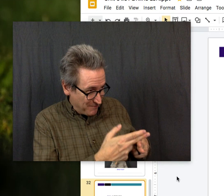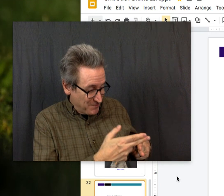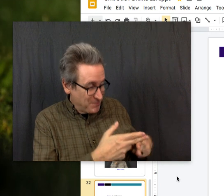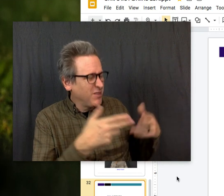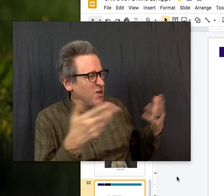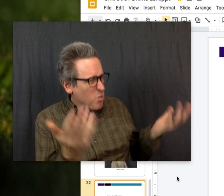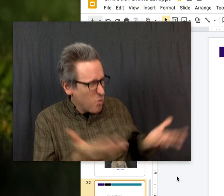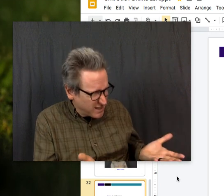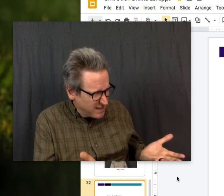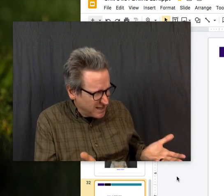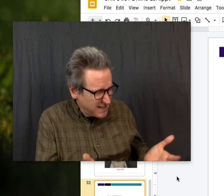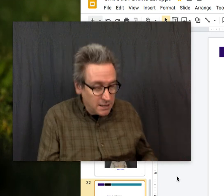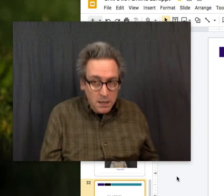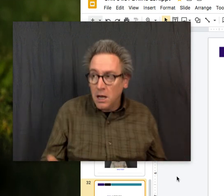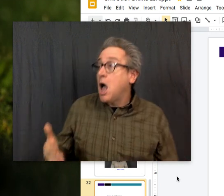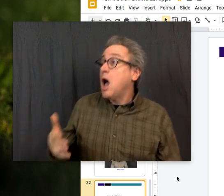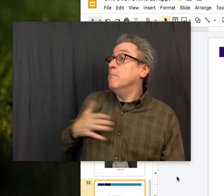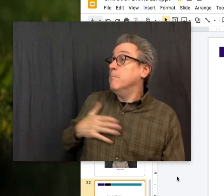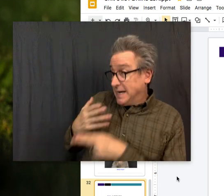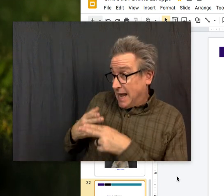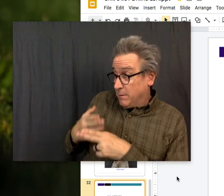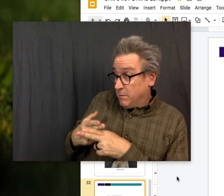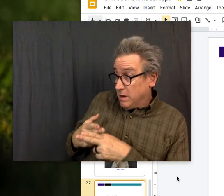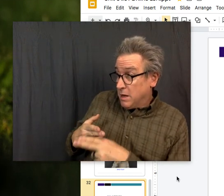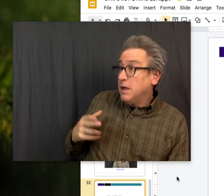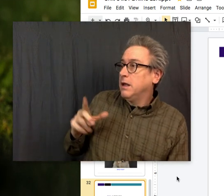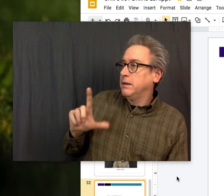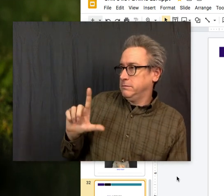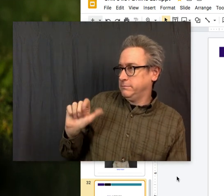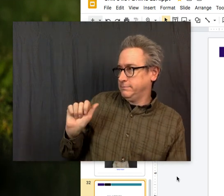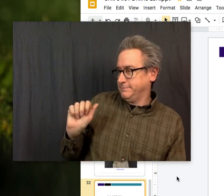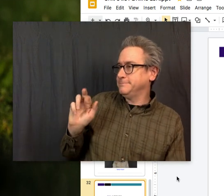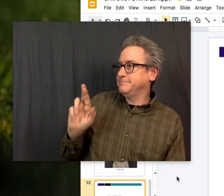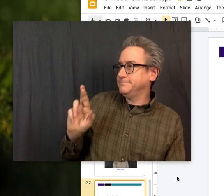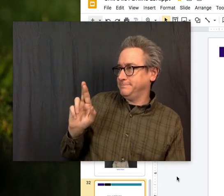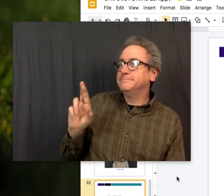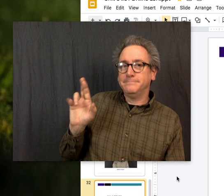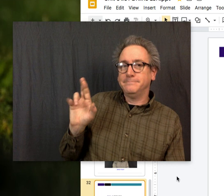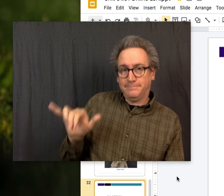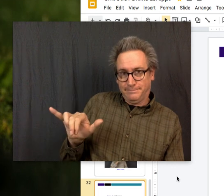name, what? My name.